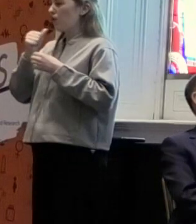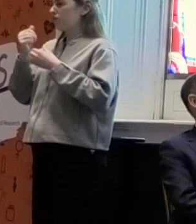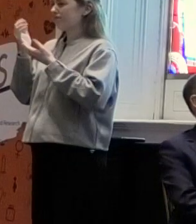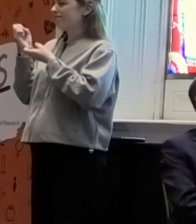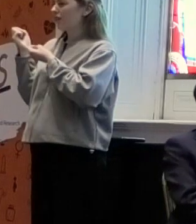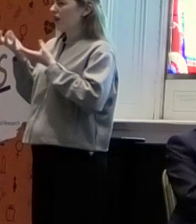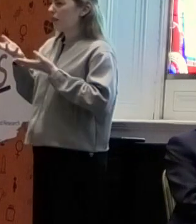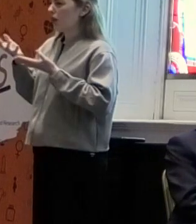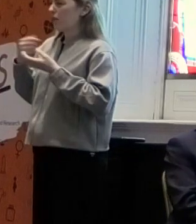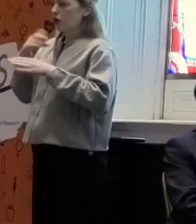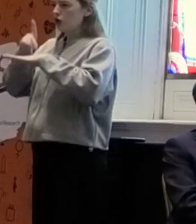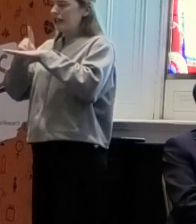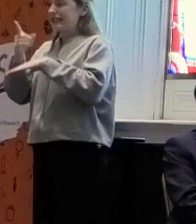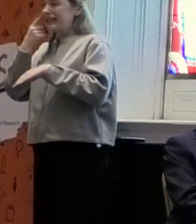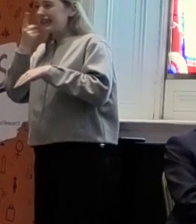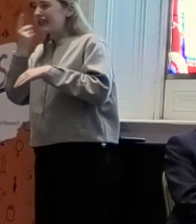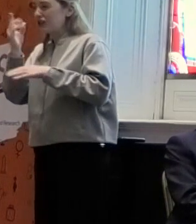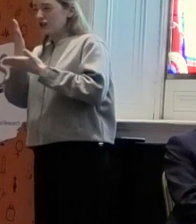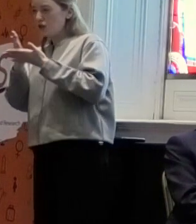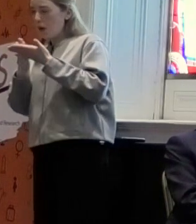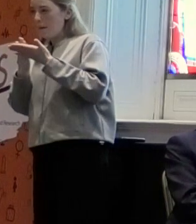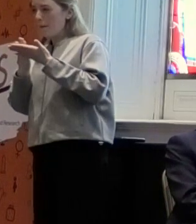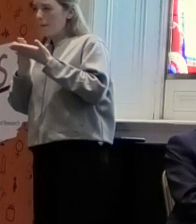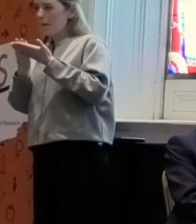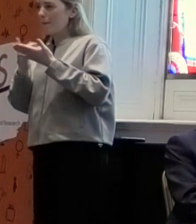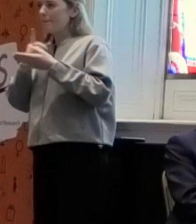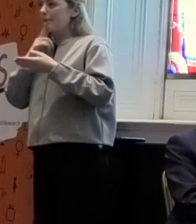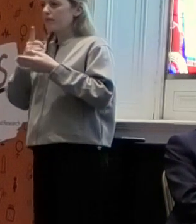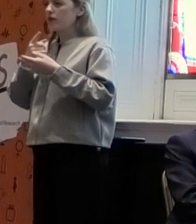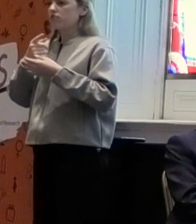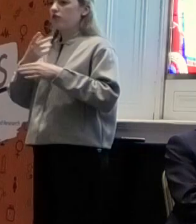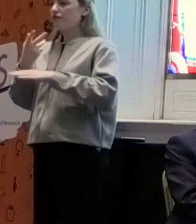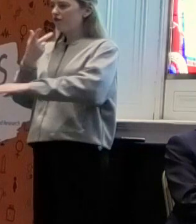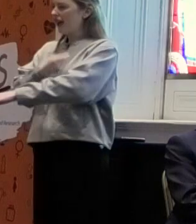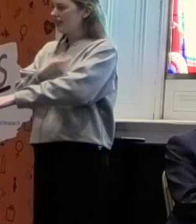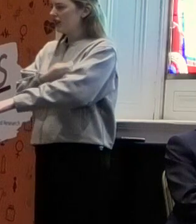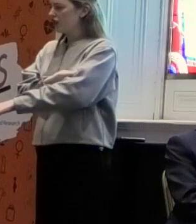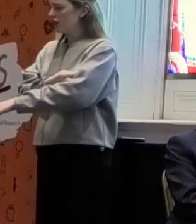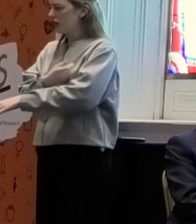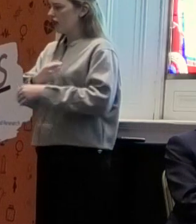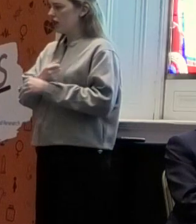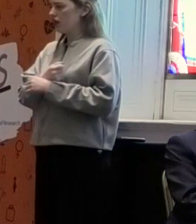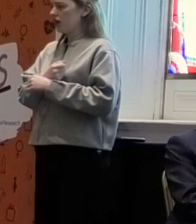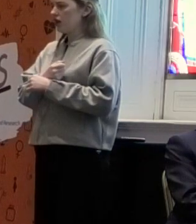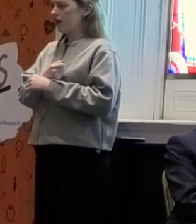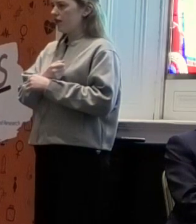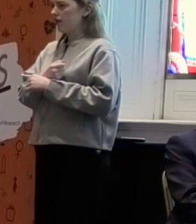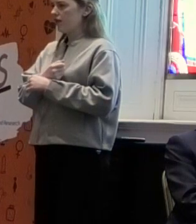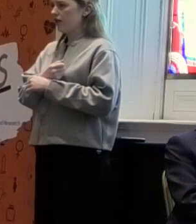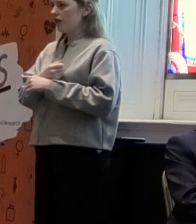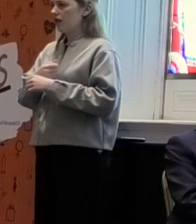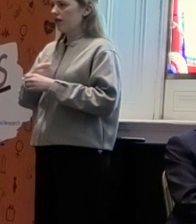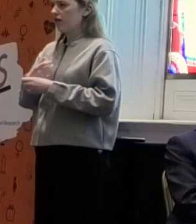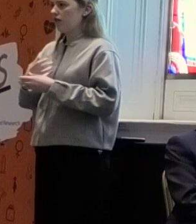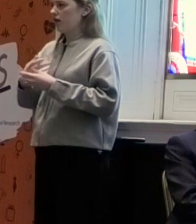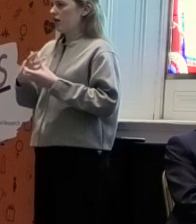but then some doctors are starting to see things coming back in, particularly around stuff with vaccination, where cases, you know, diseases that had been nearly